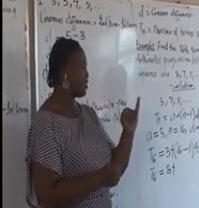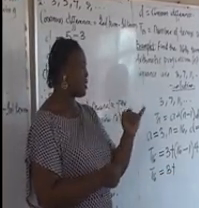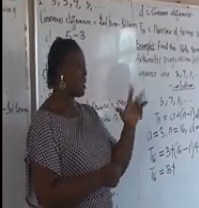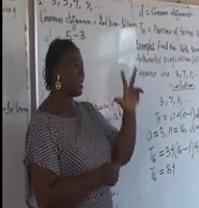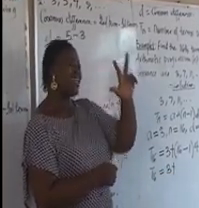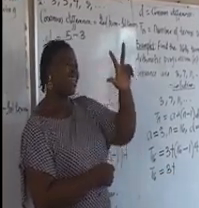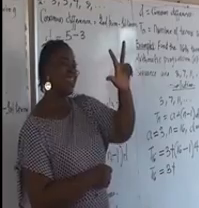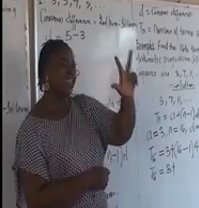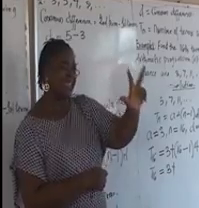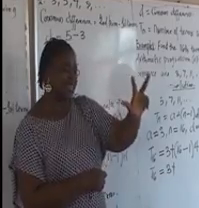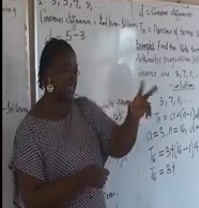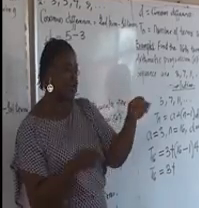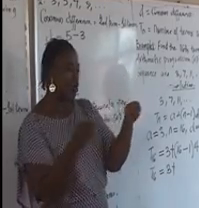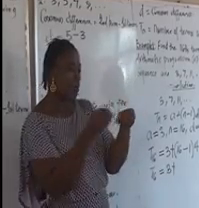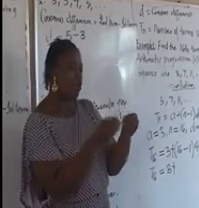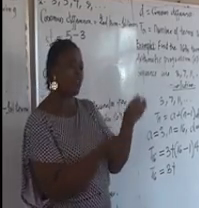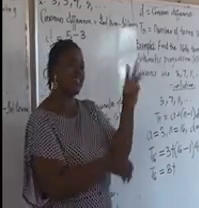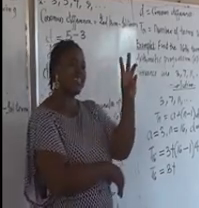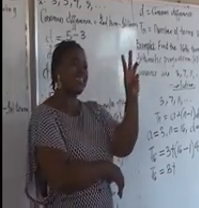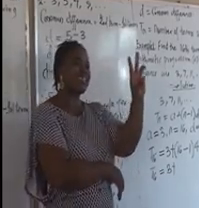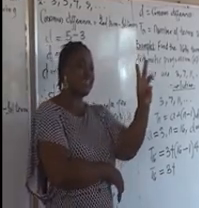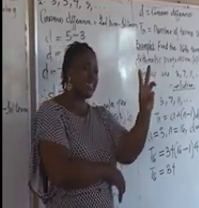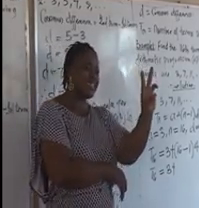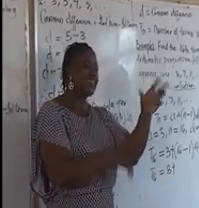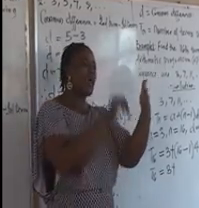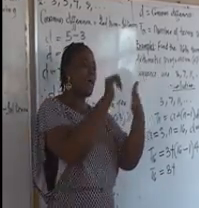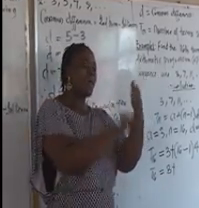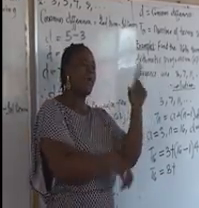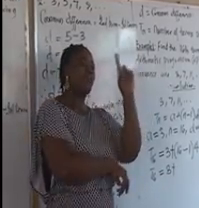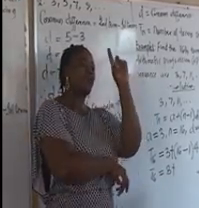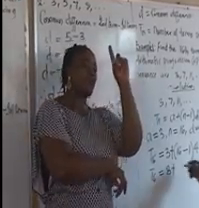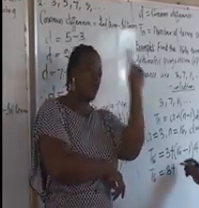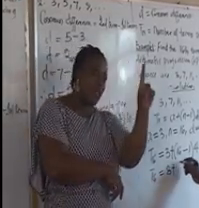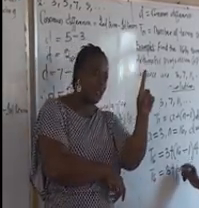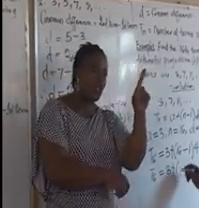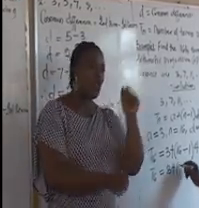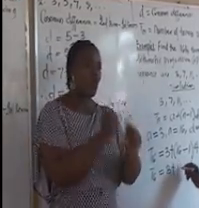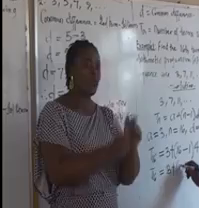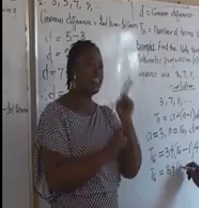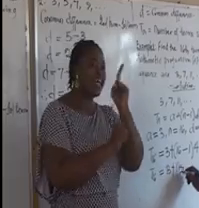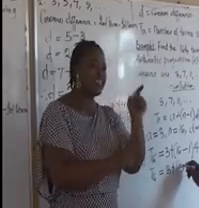3 plus 16 minus 1 will give us 15.